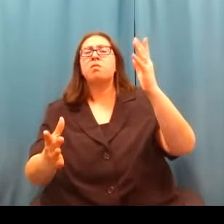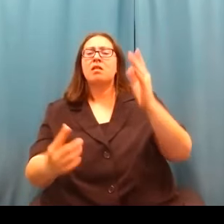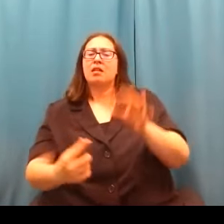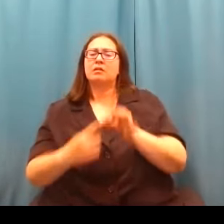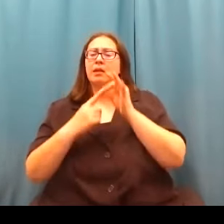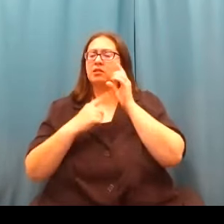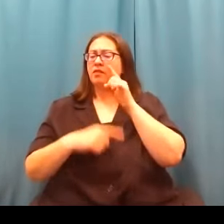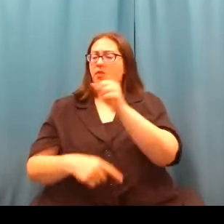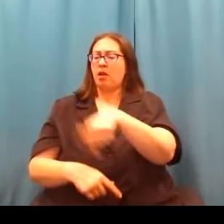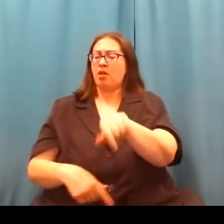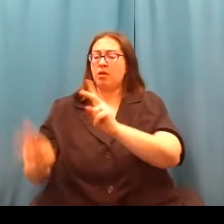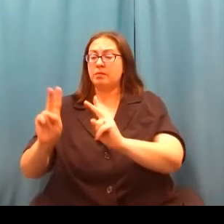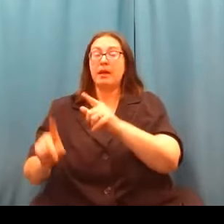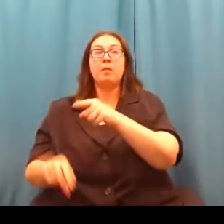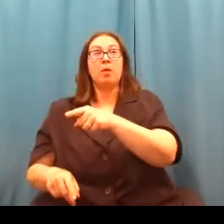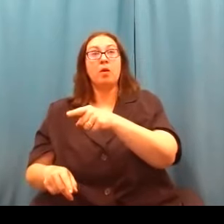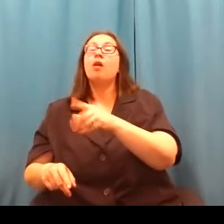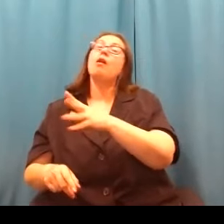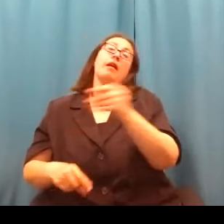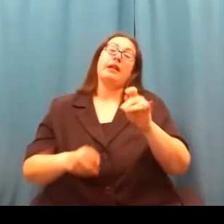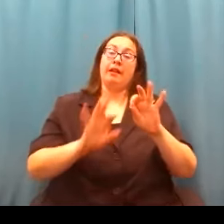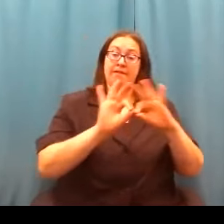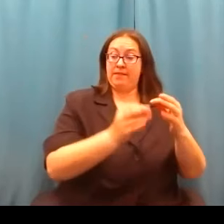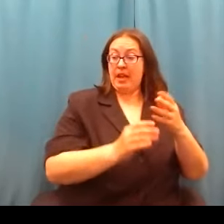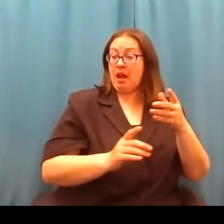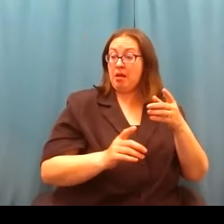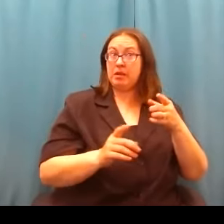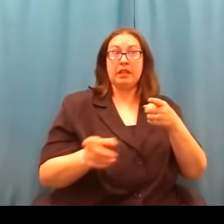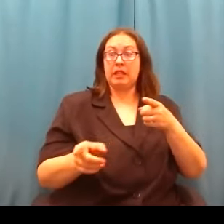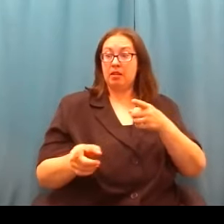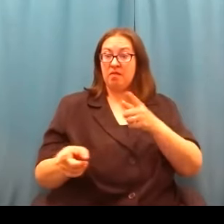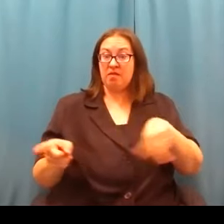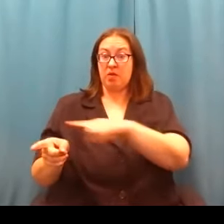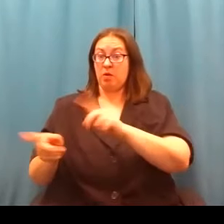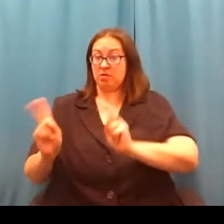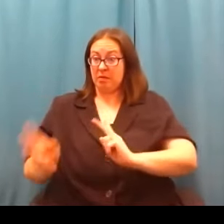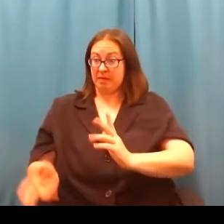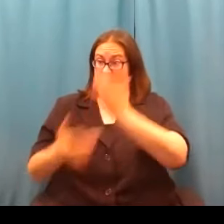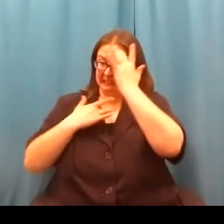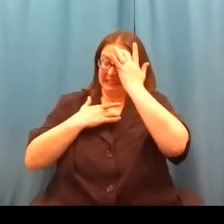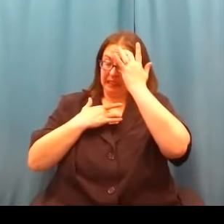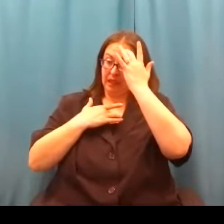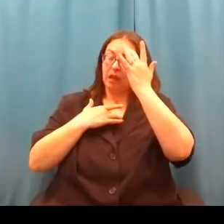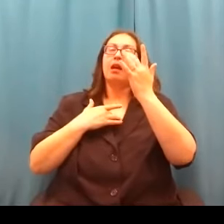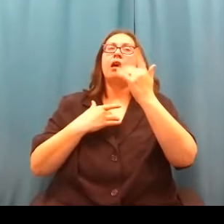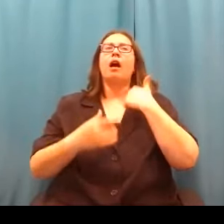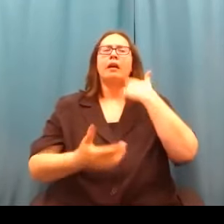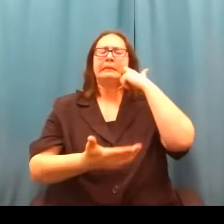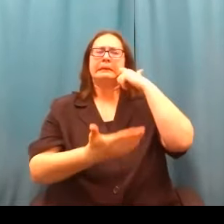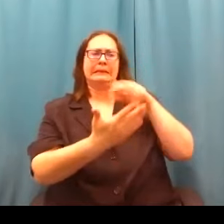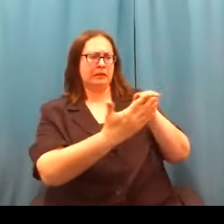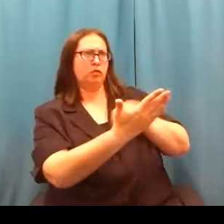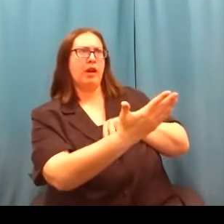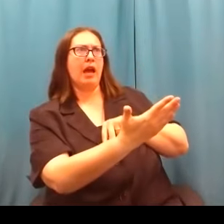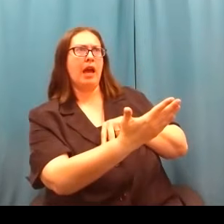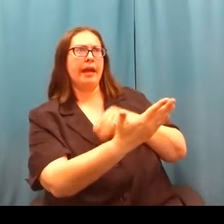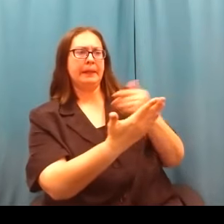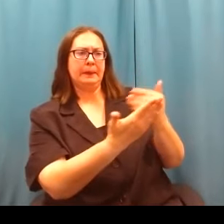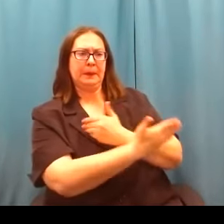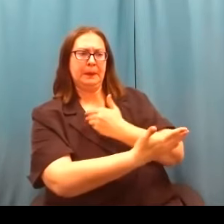and the families who have contracted COVID-19. And I just read today, this was a new disclosure